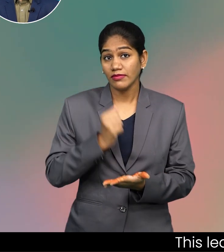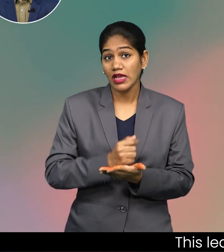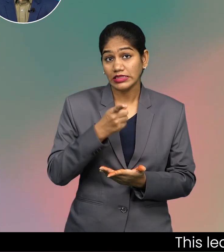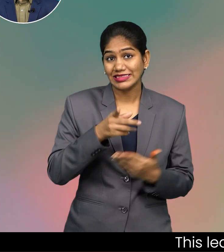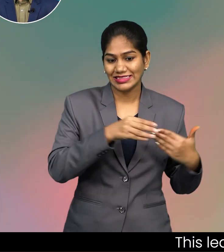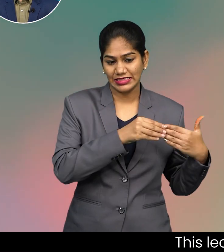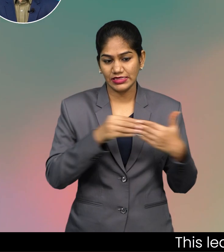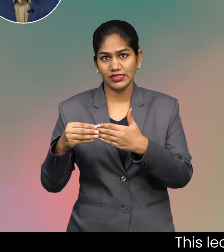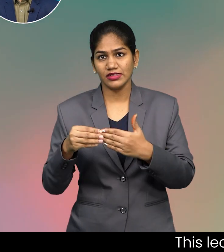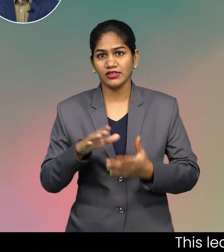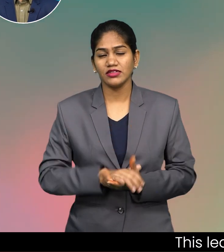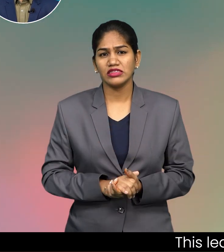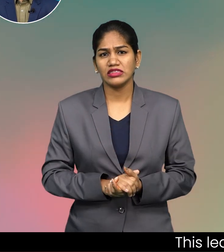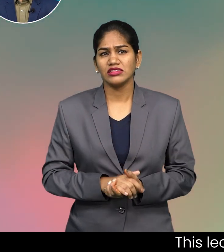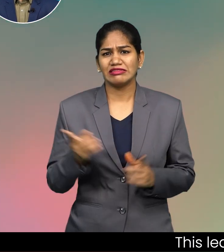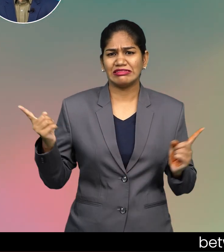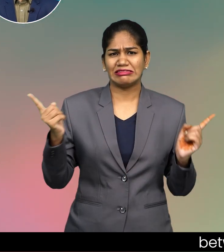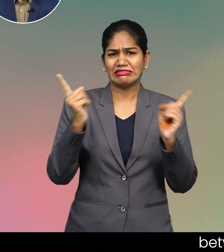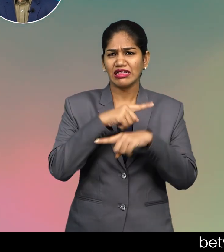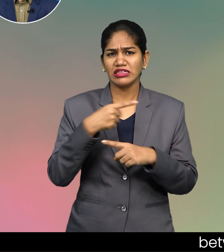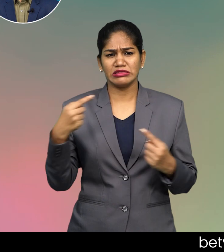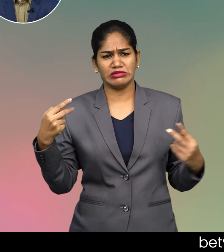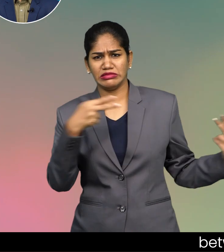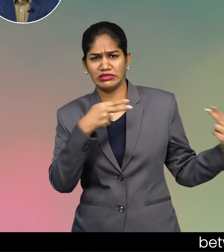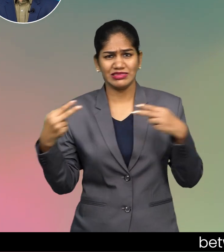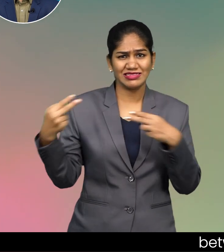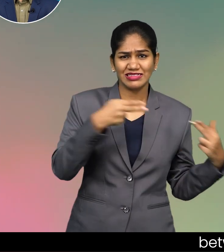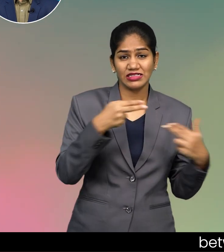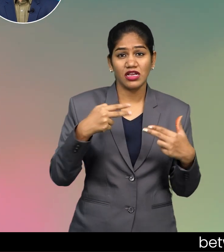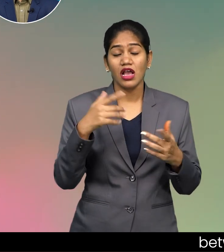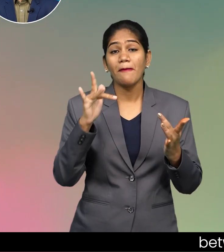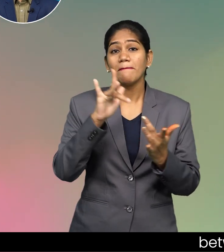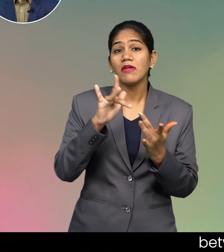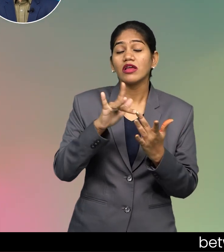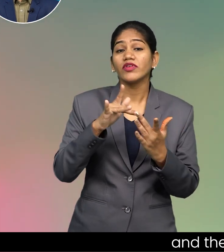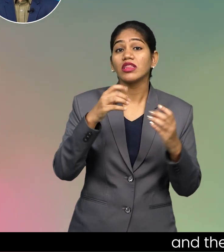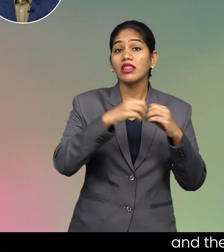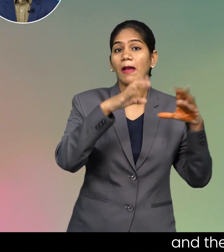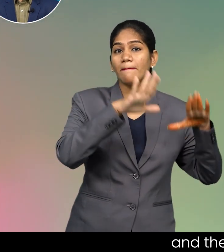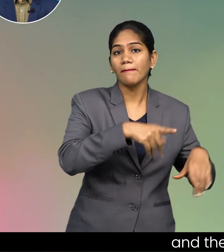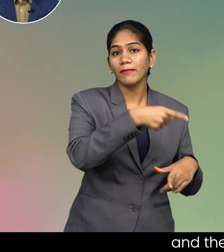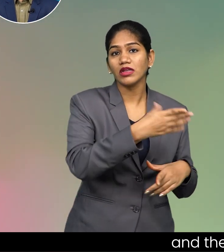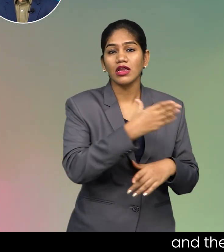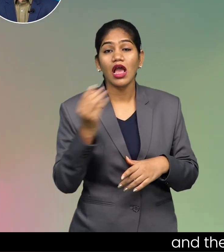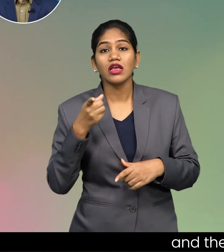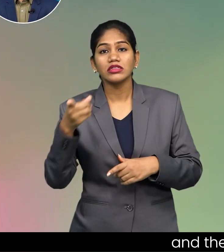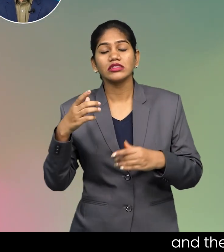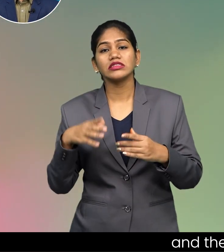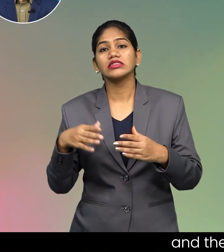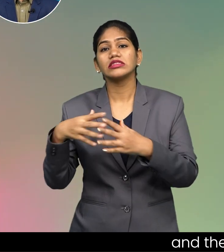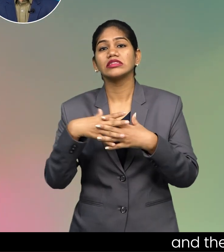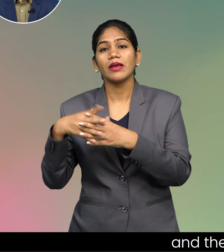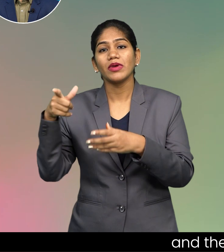This led to armed clashes between the British and the American